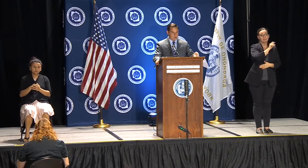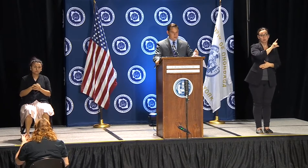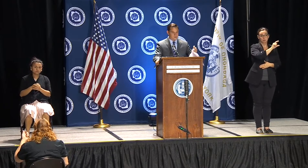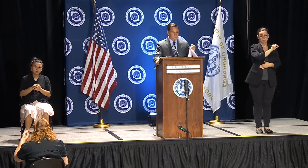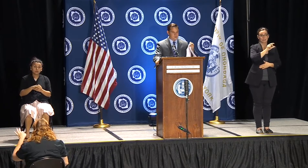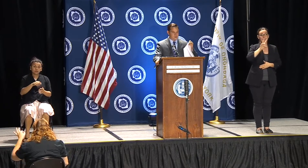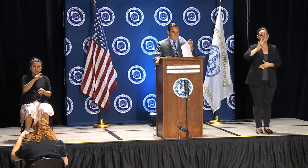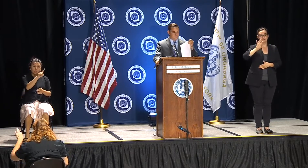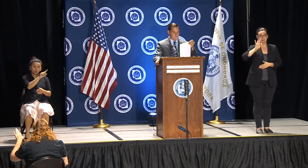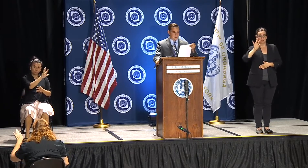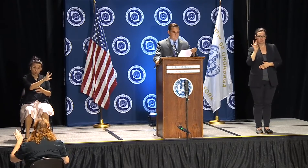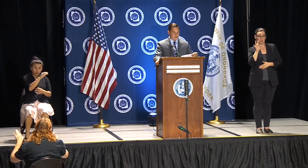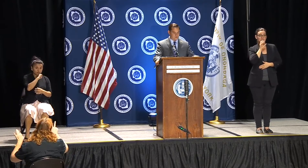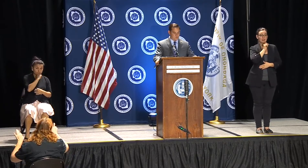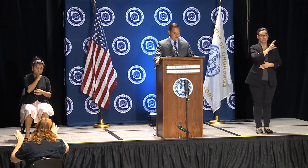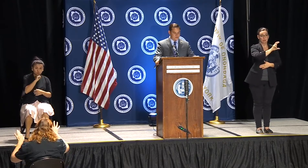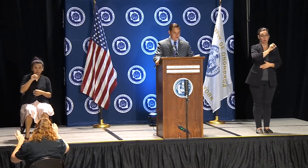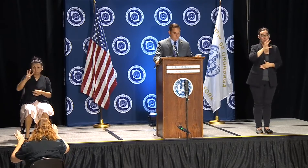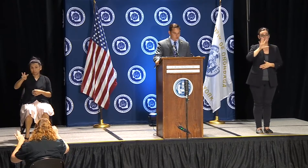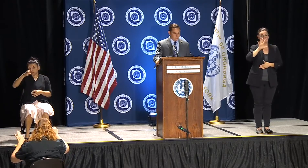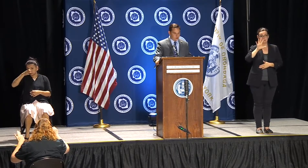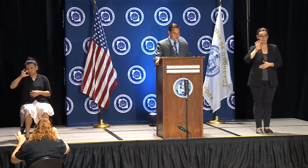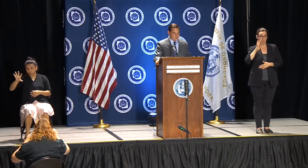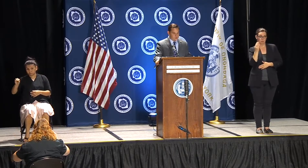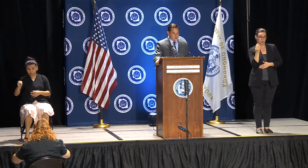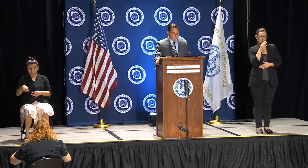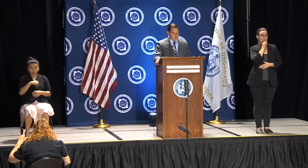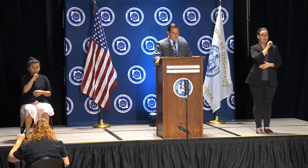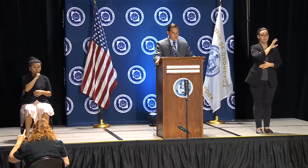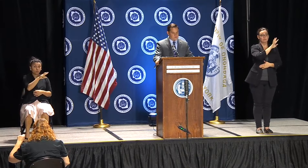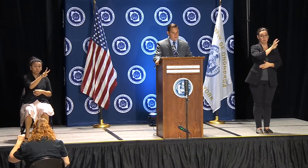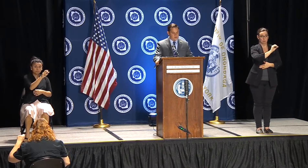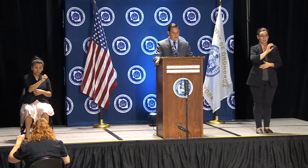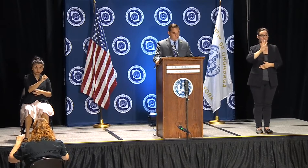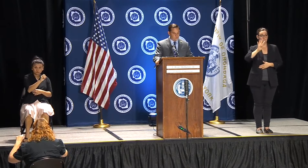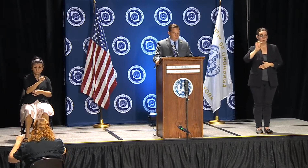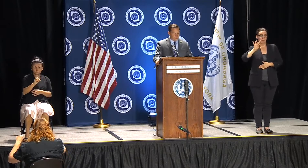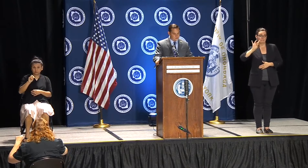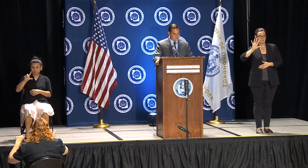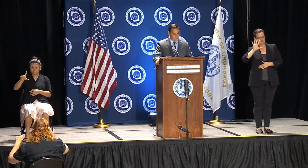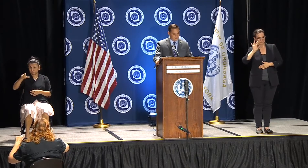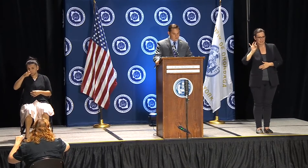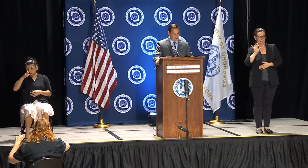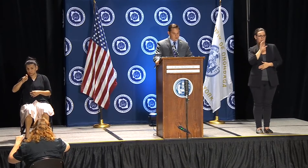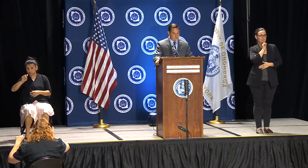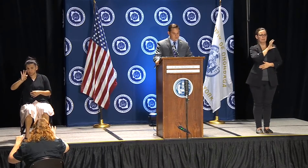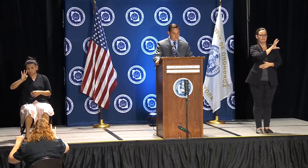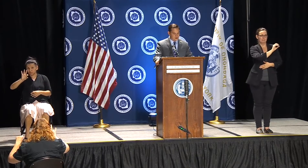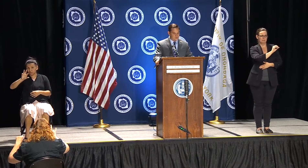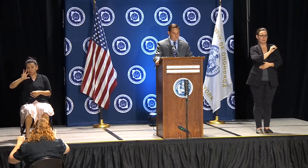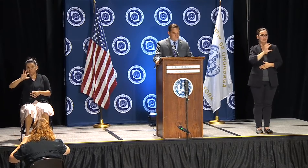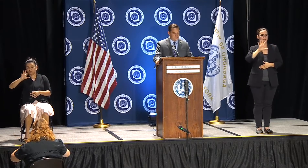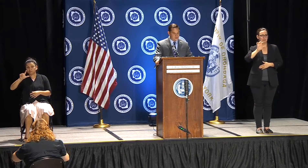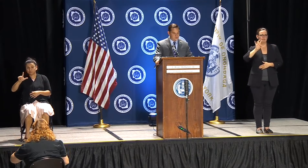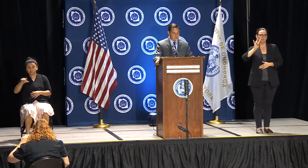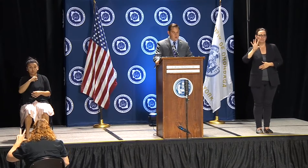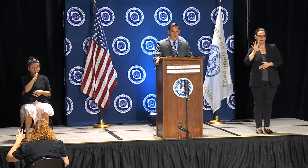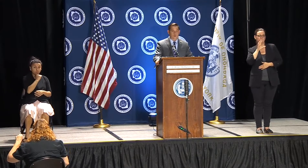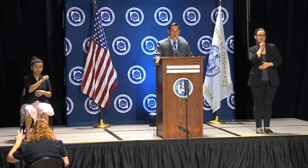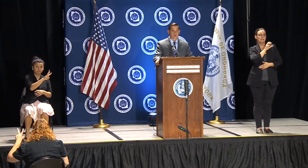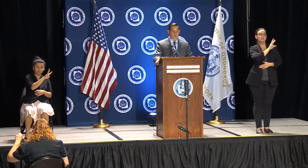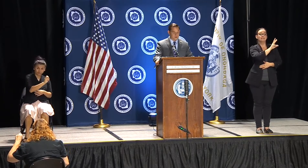their 20s, 514 in their 30s, 458 in their 40s, 575 in their